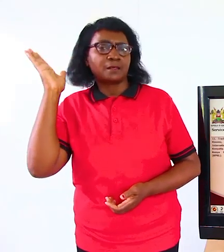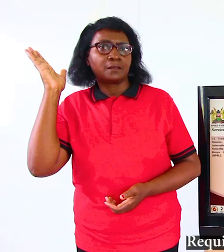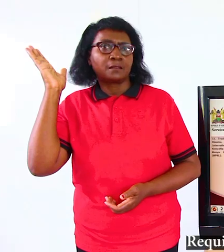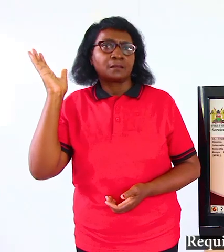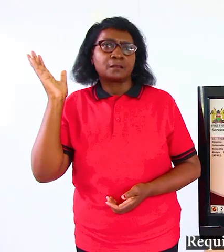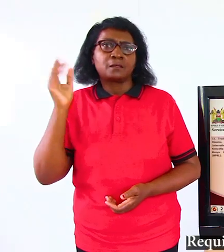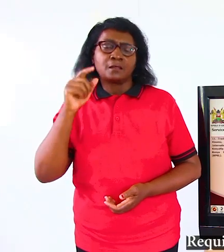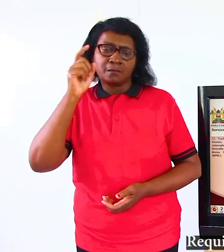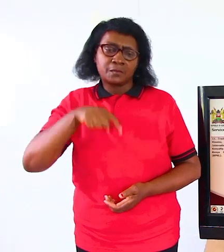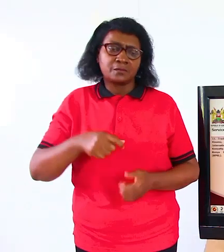Requirements: